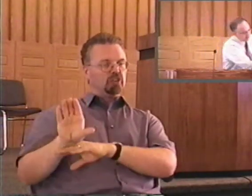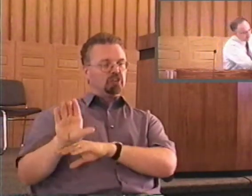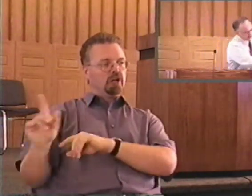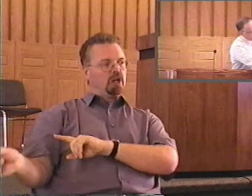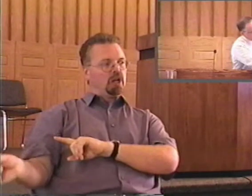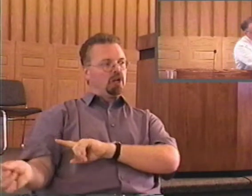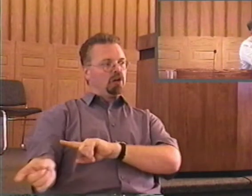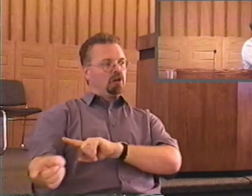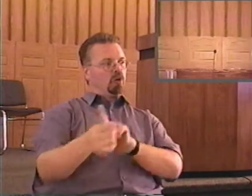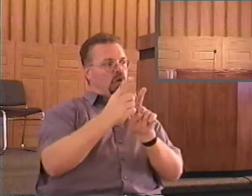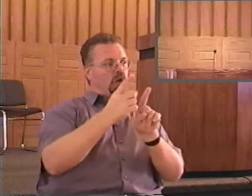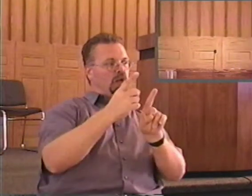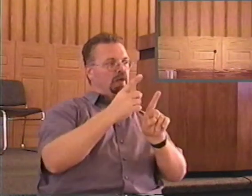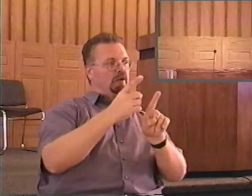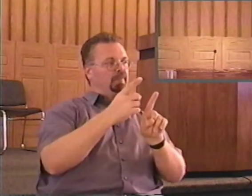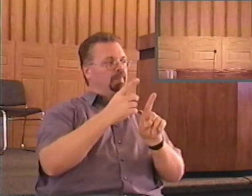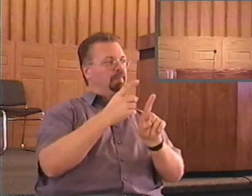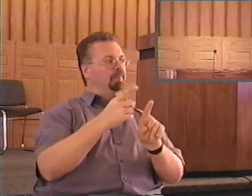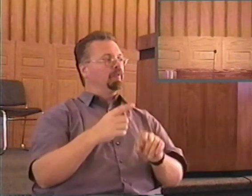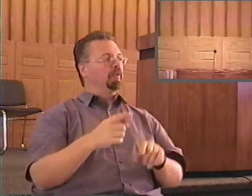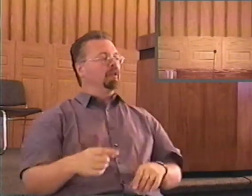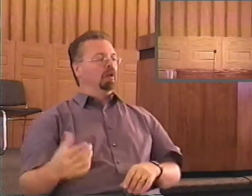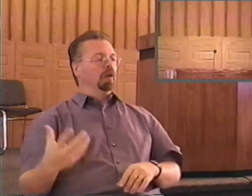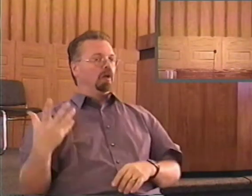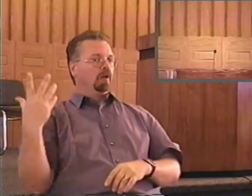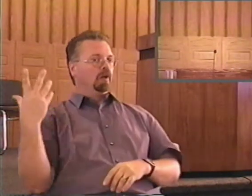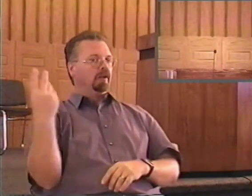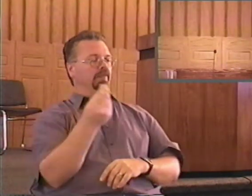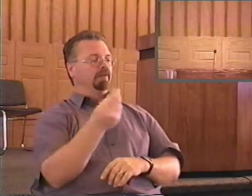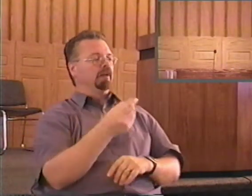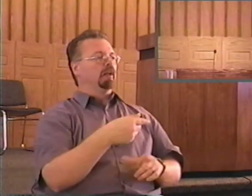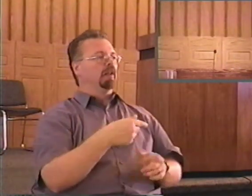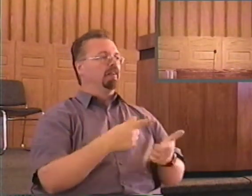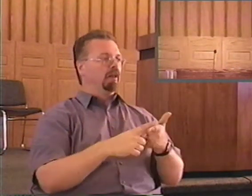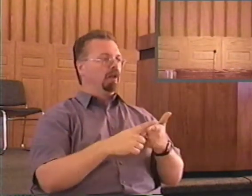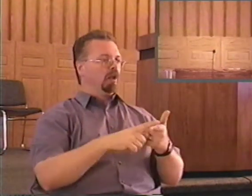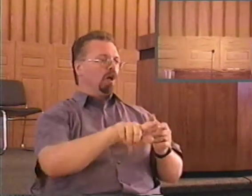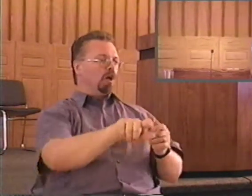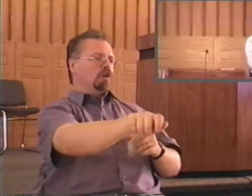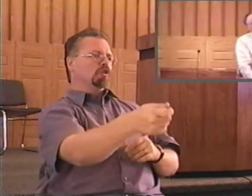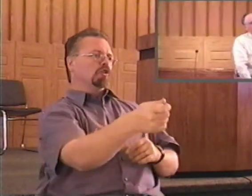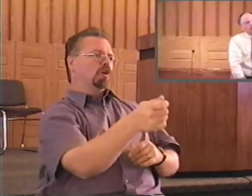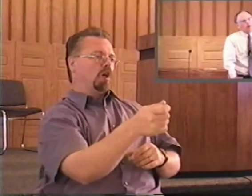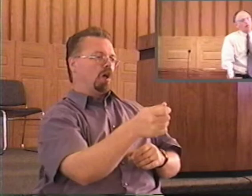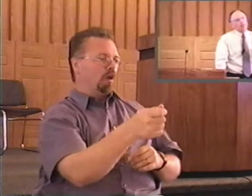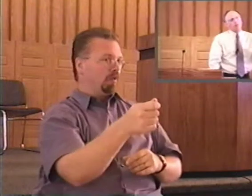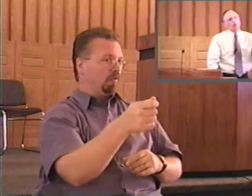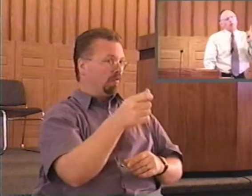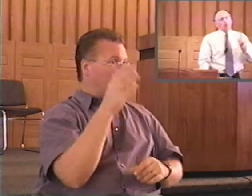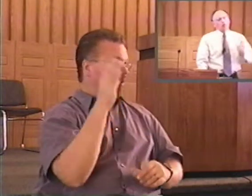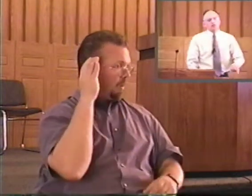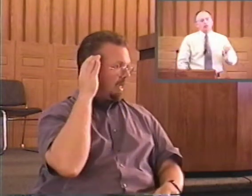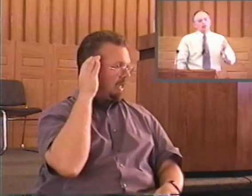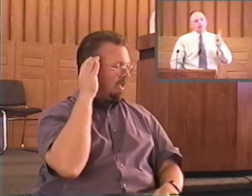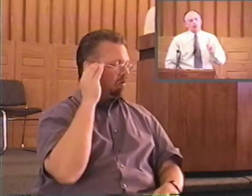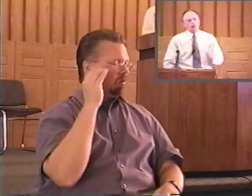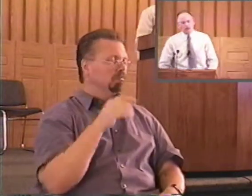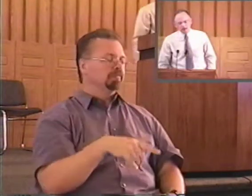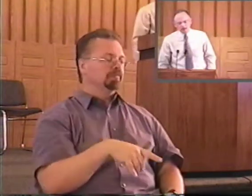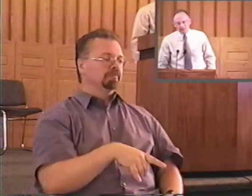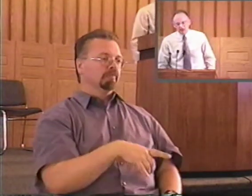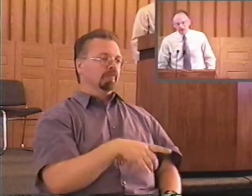on the radio as soon as I got out of church to try to catch some other preaching. And I remember